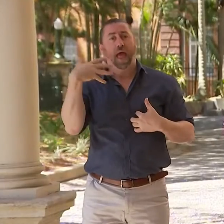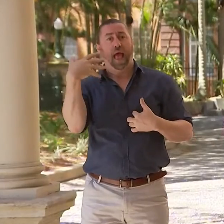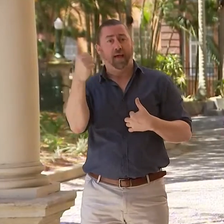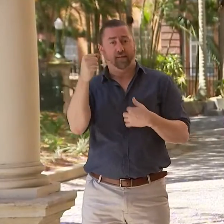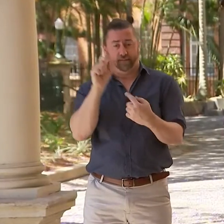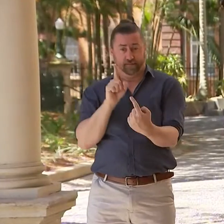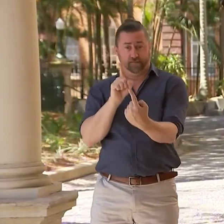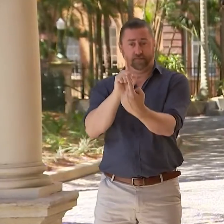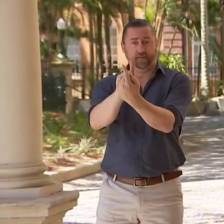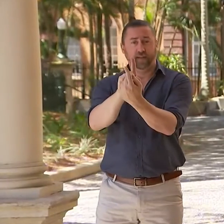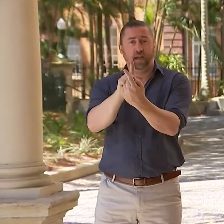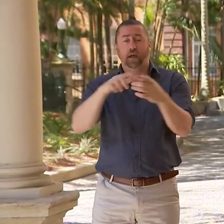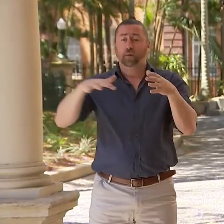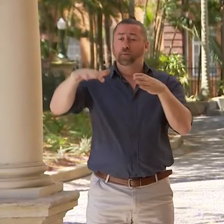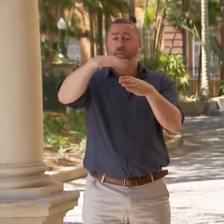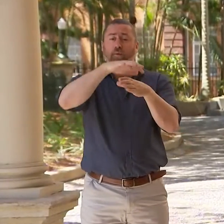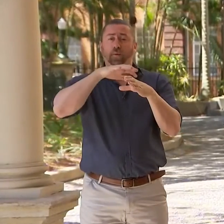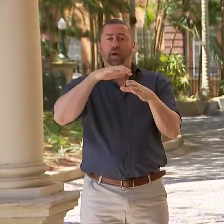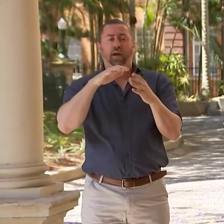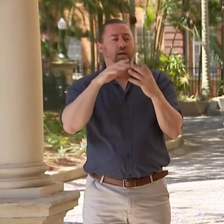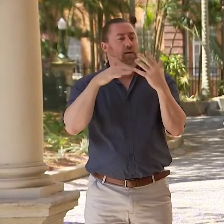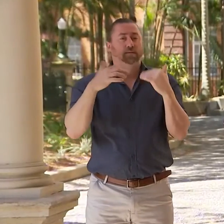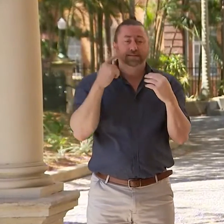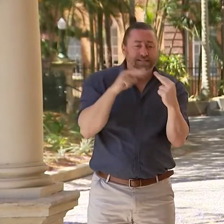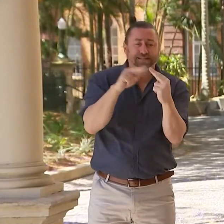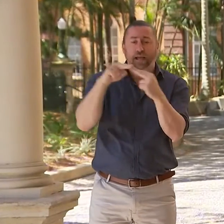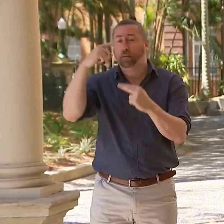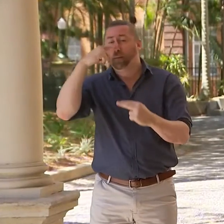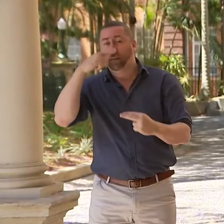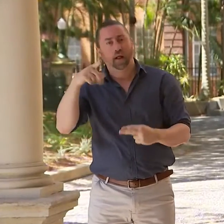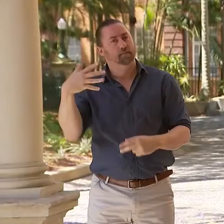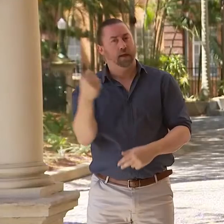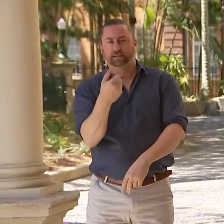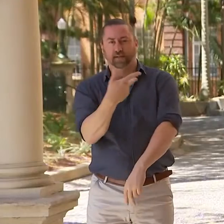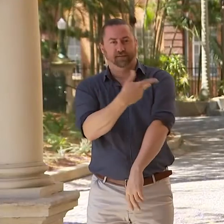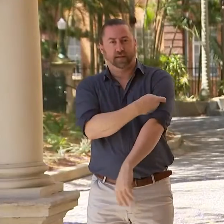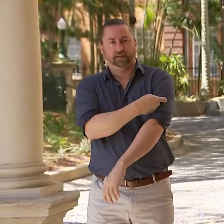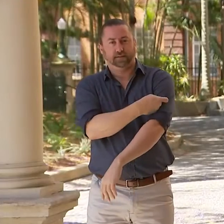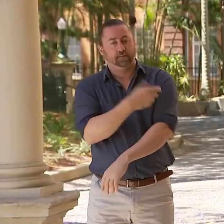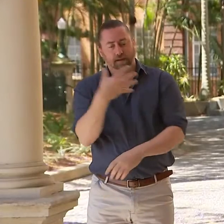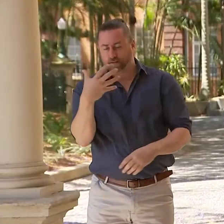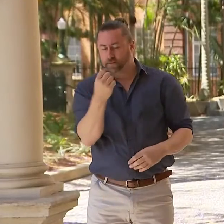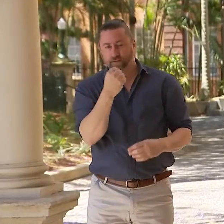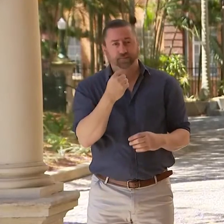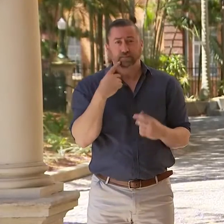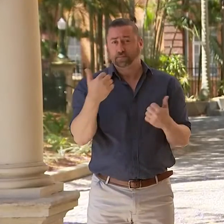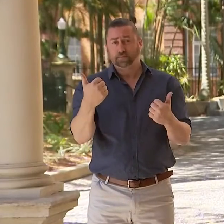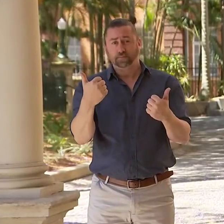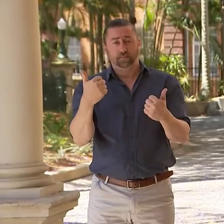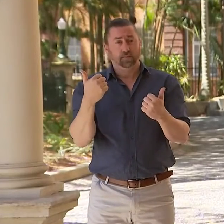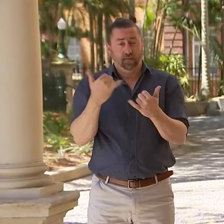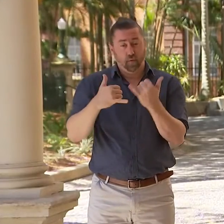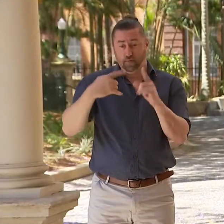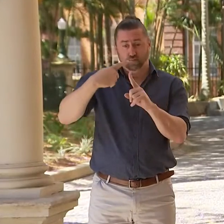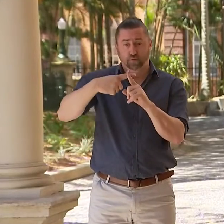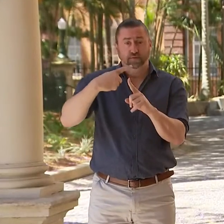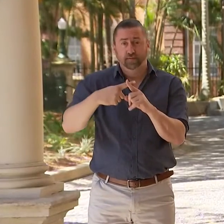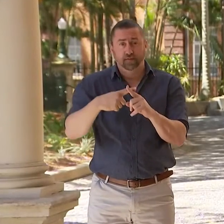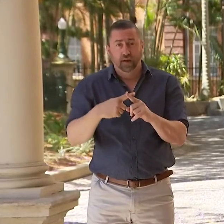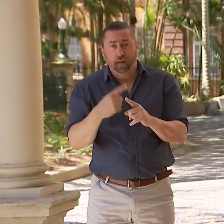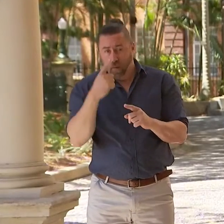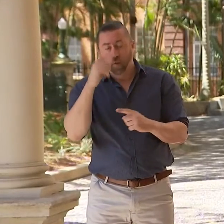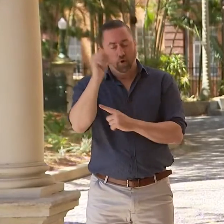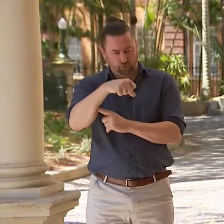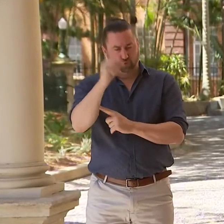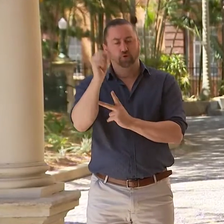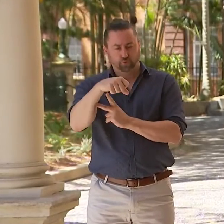with patients or work on that site need to be vaccinated, and we had a superb response to that with very few people